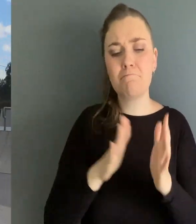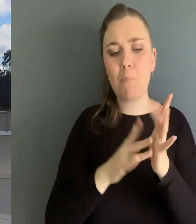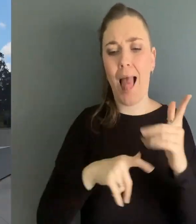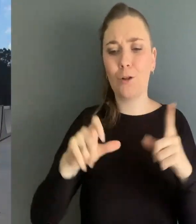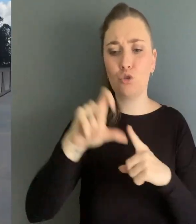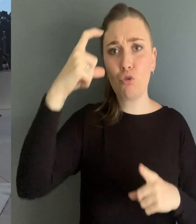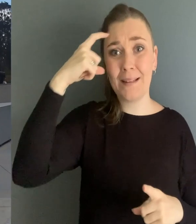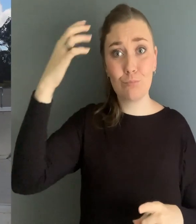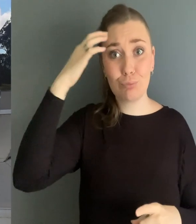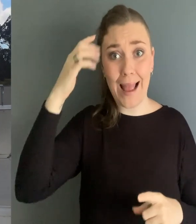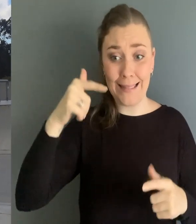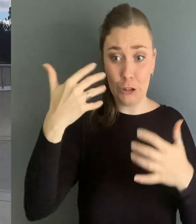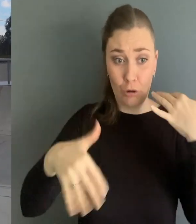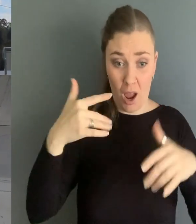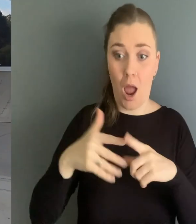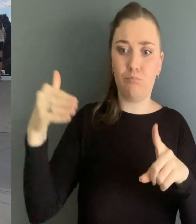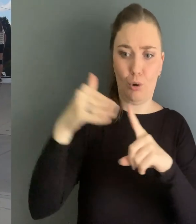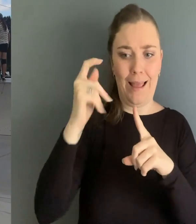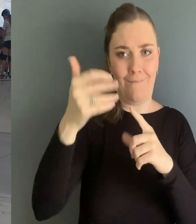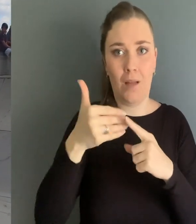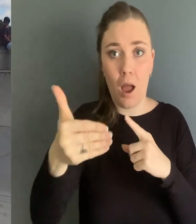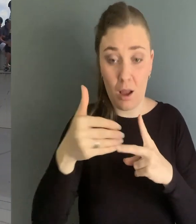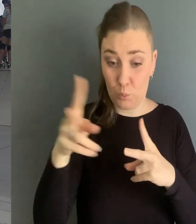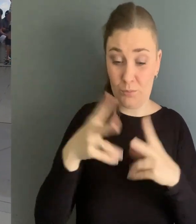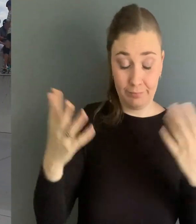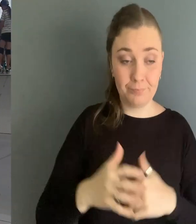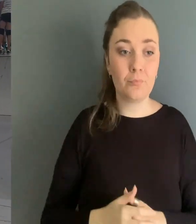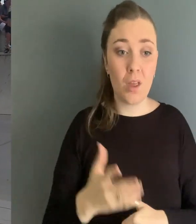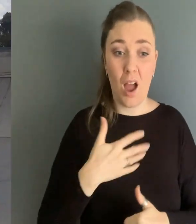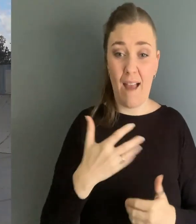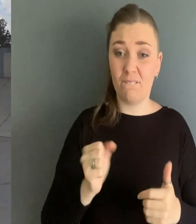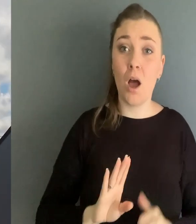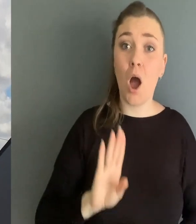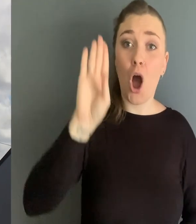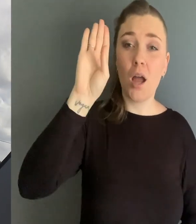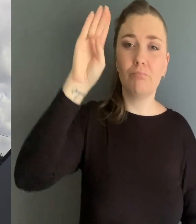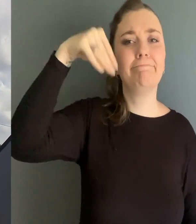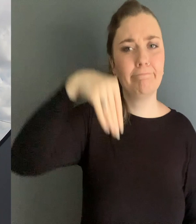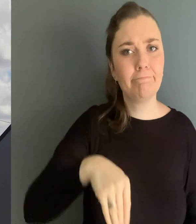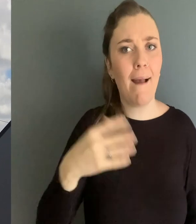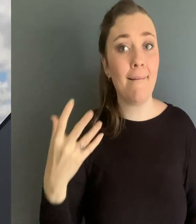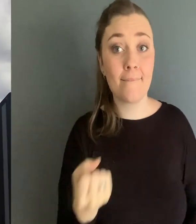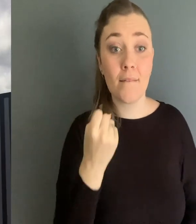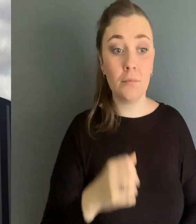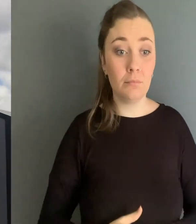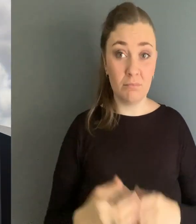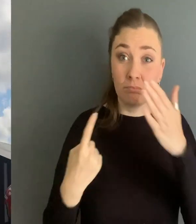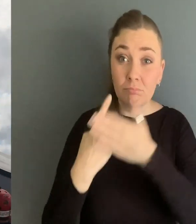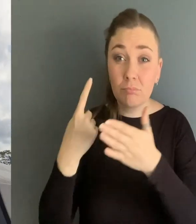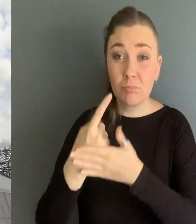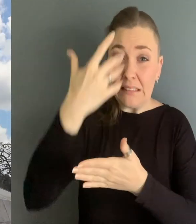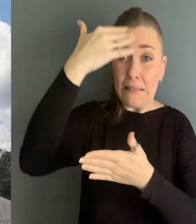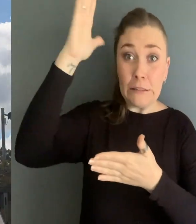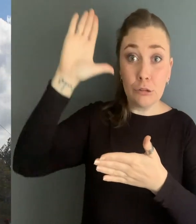traumatic brain injuries and the bullying that came with them i've experienced both highs and lows all the opportunities and